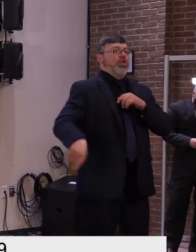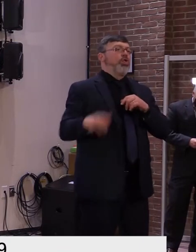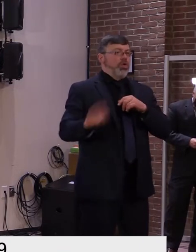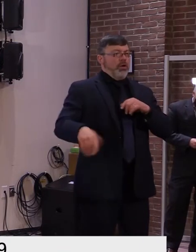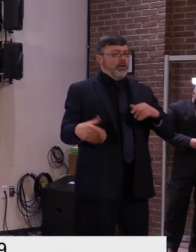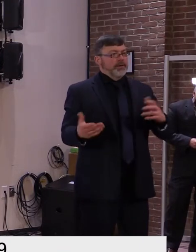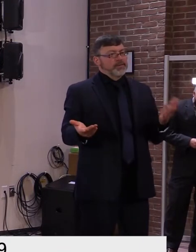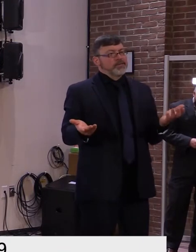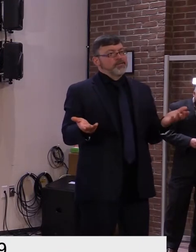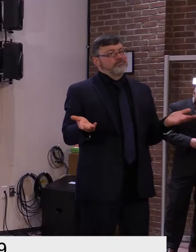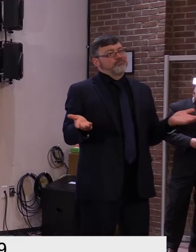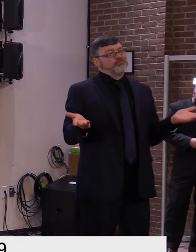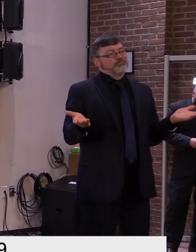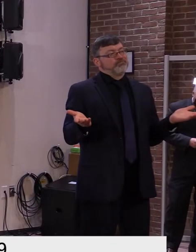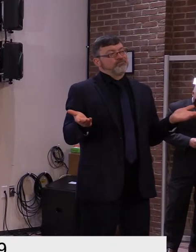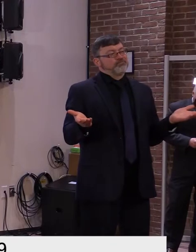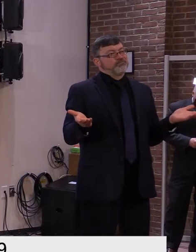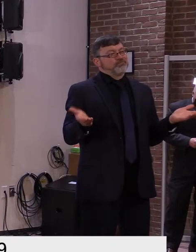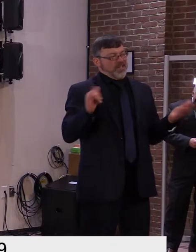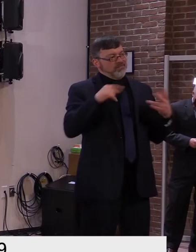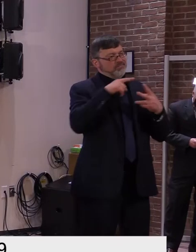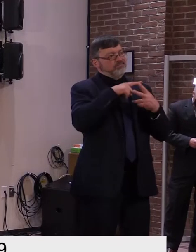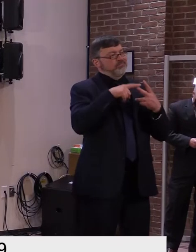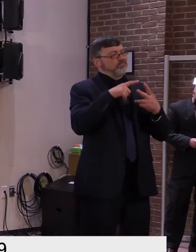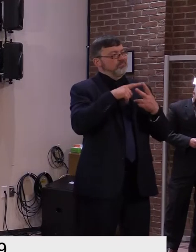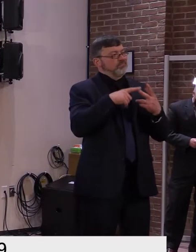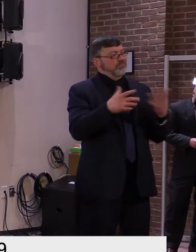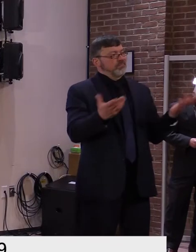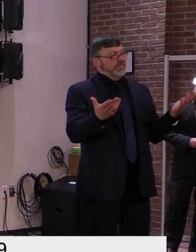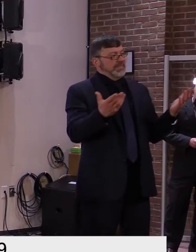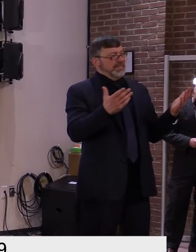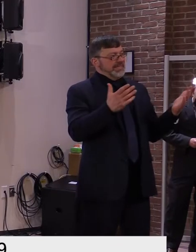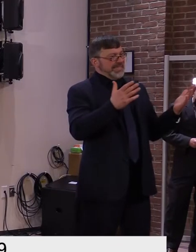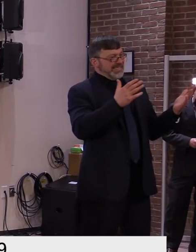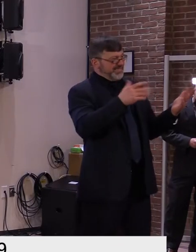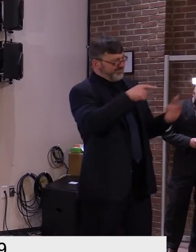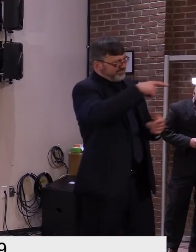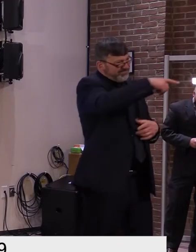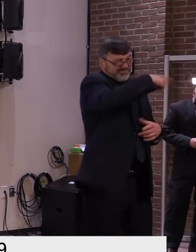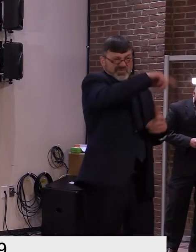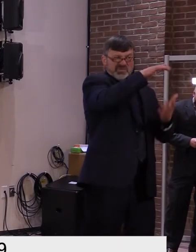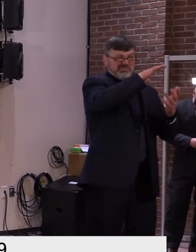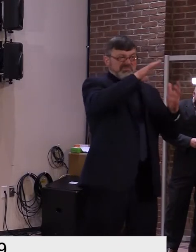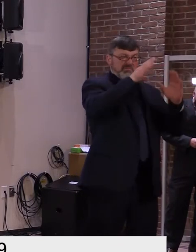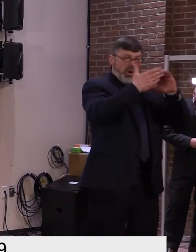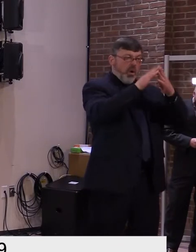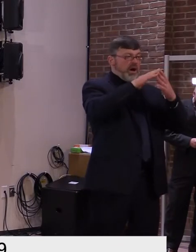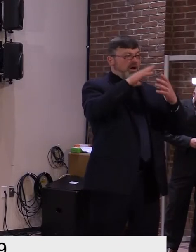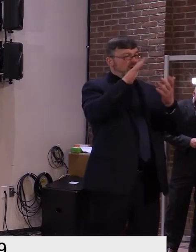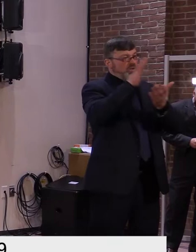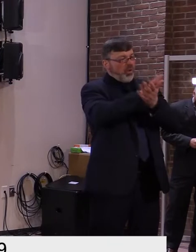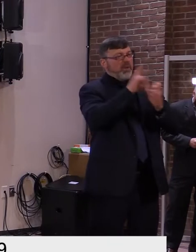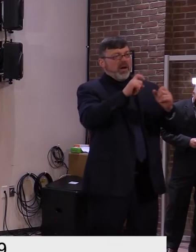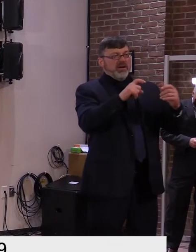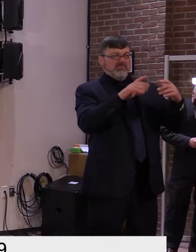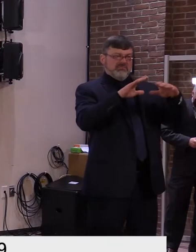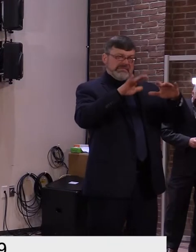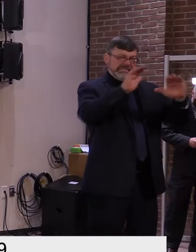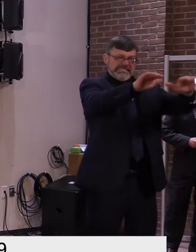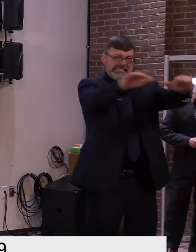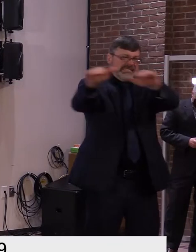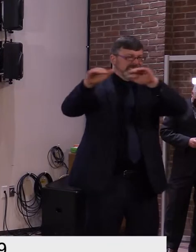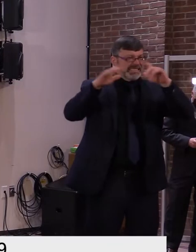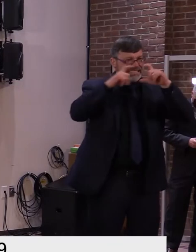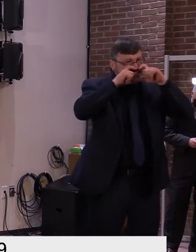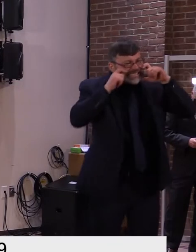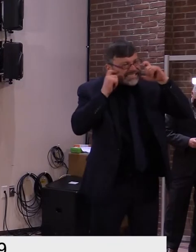people that we still need to follow those mitigation procedures, even with vaccine being deployed. But I know there's a lot of instability right